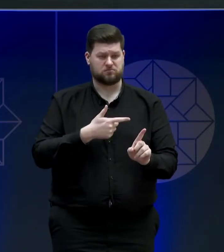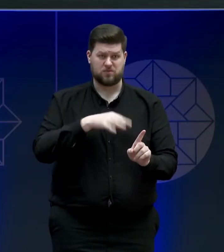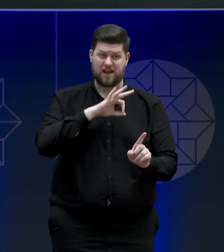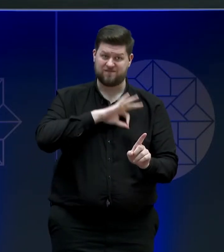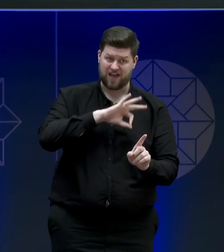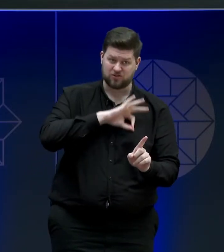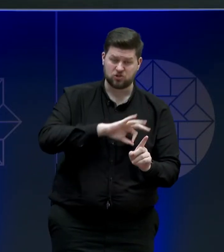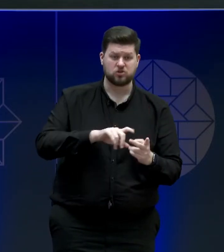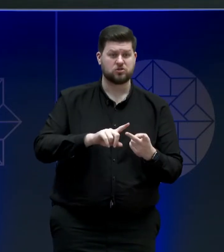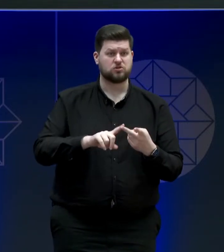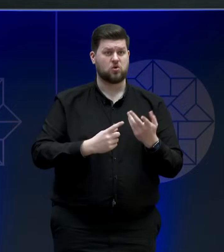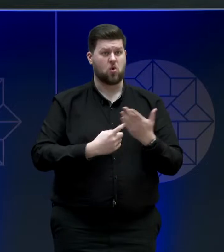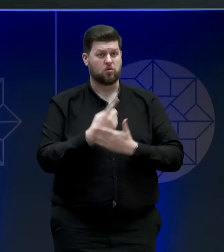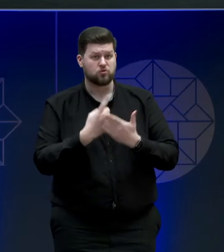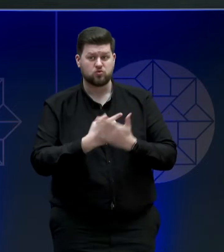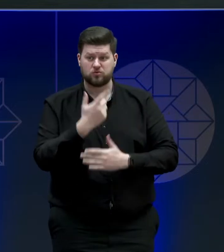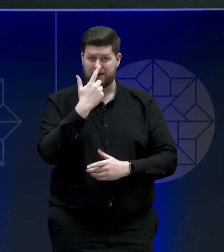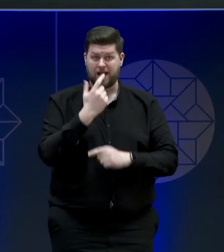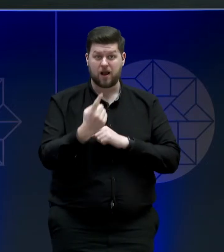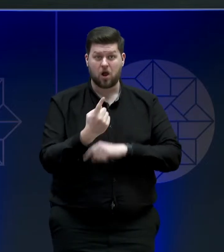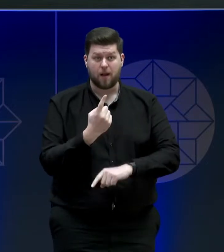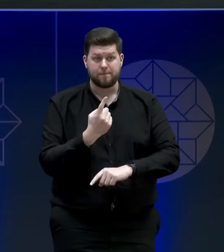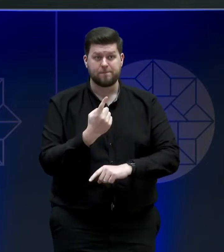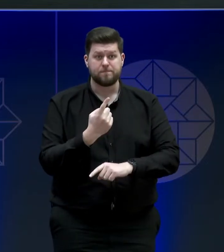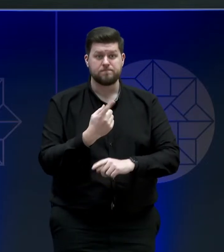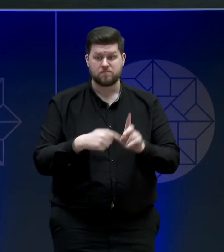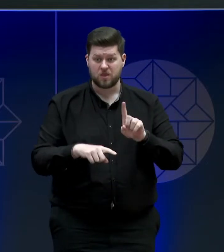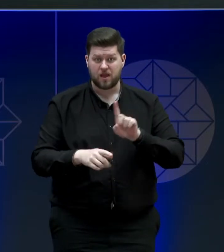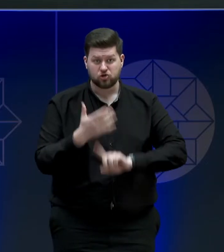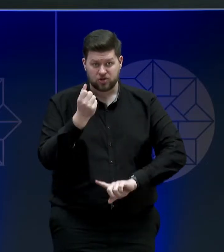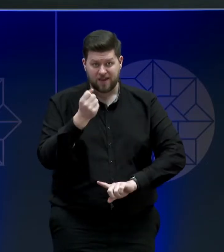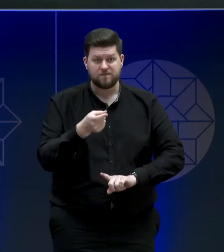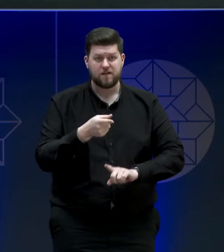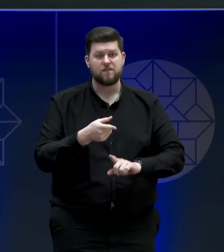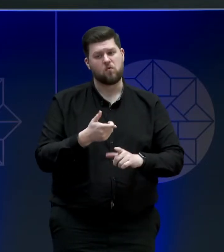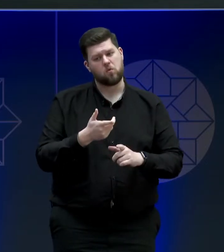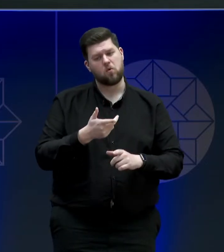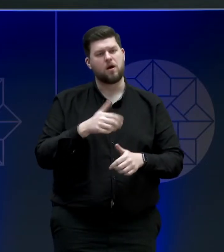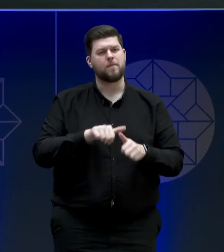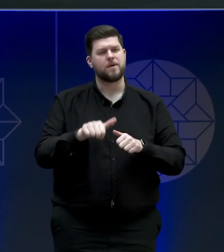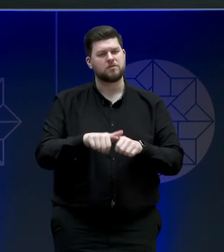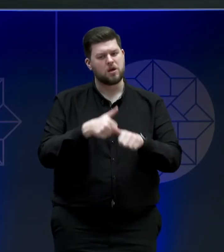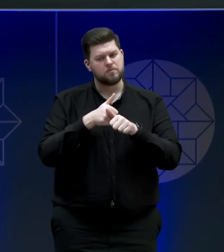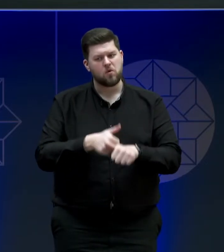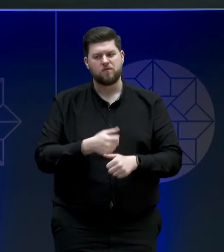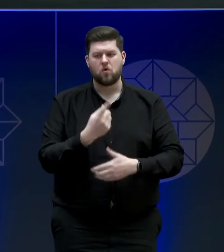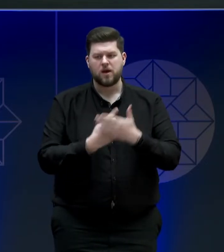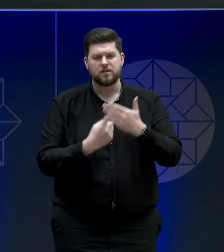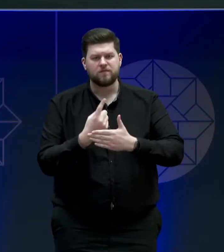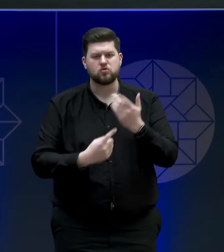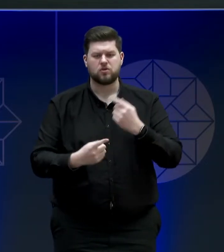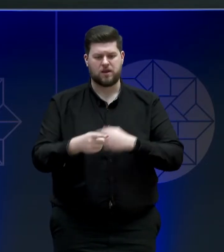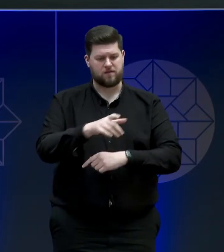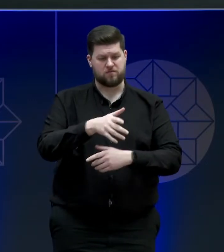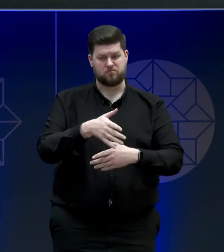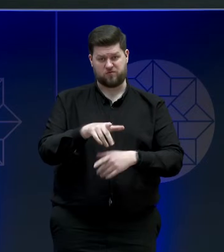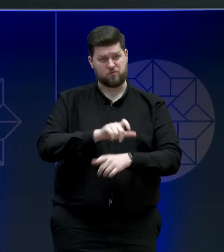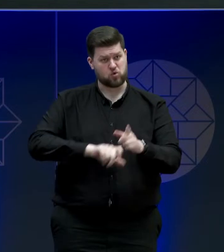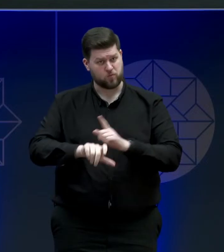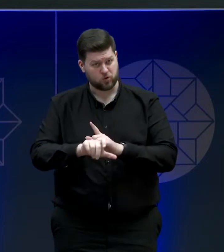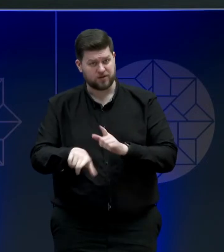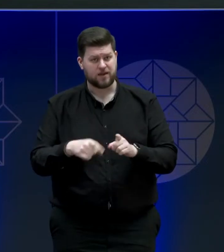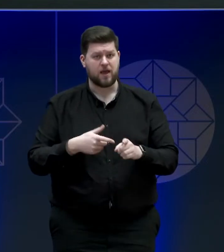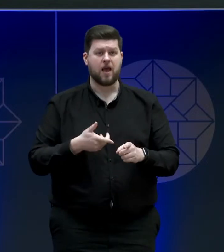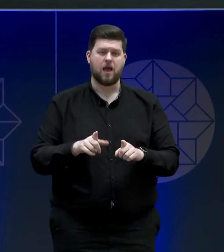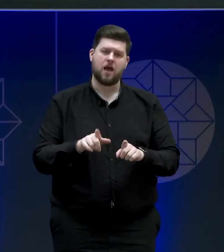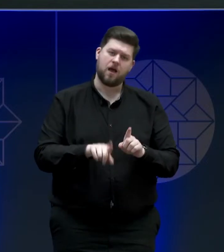advantages and the opportunities that can come from the better support of individuals in the community and the earlier intervention that